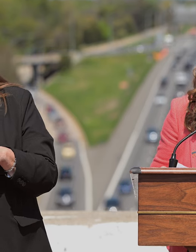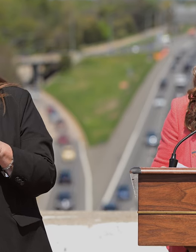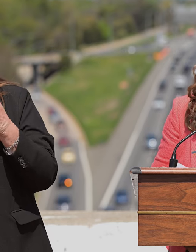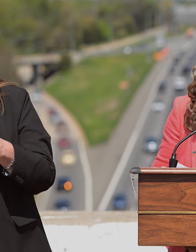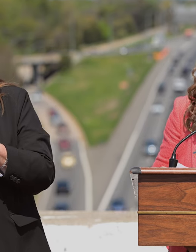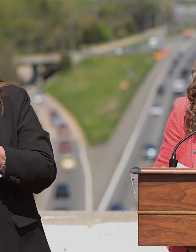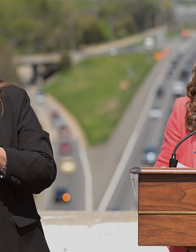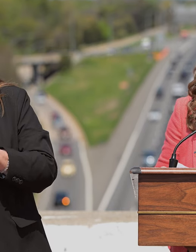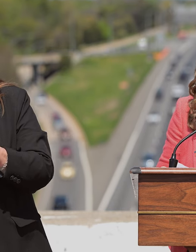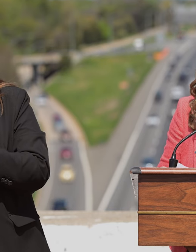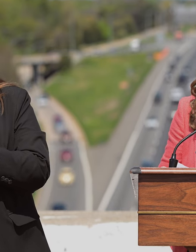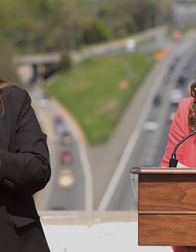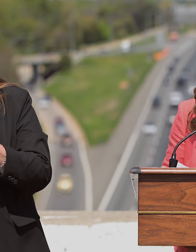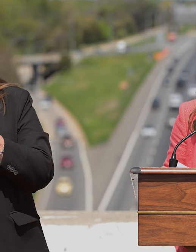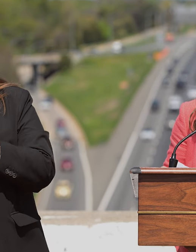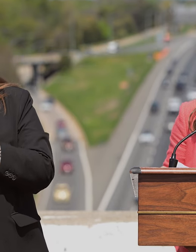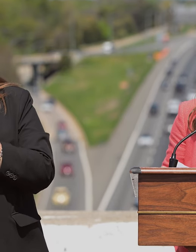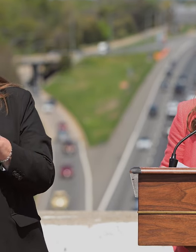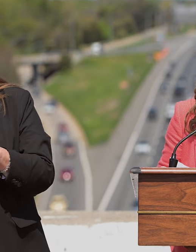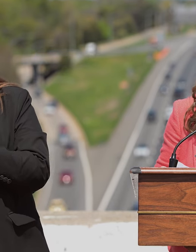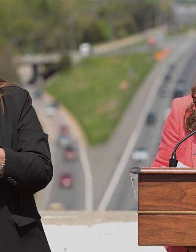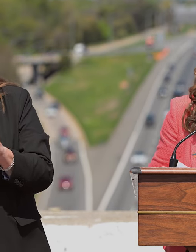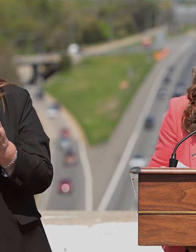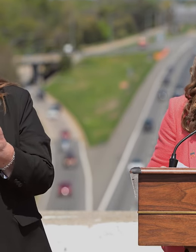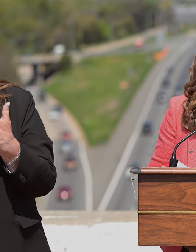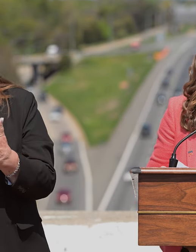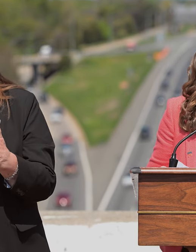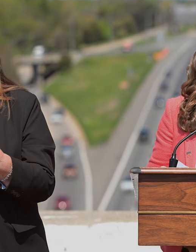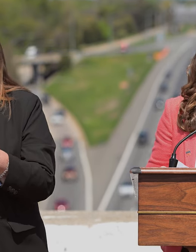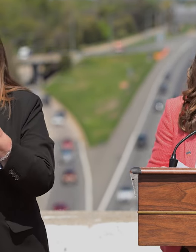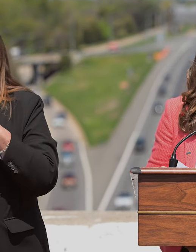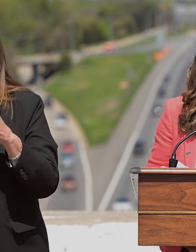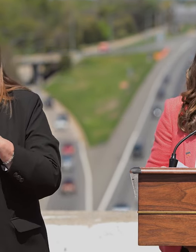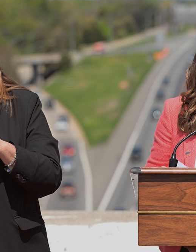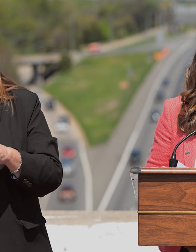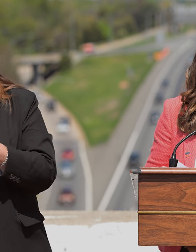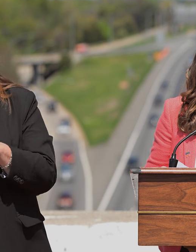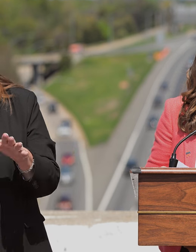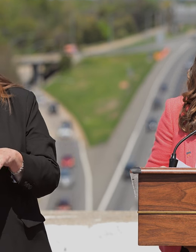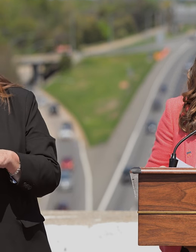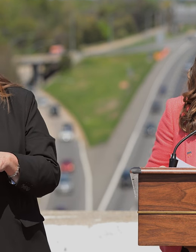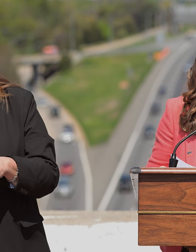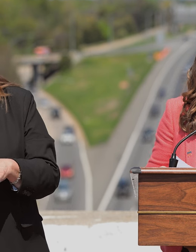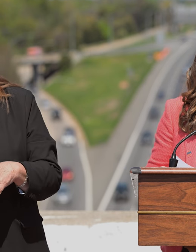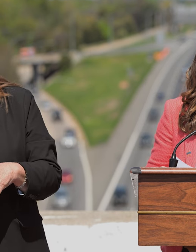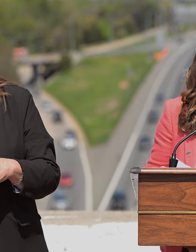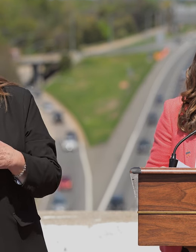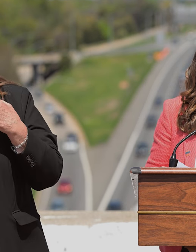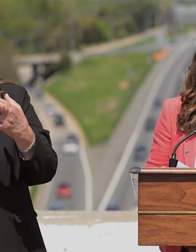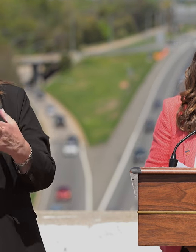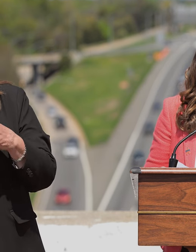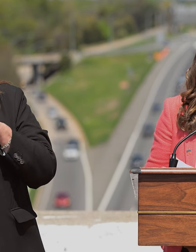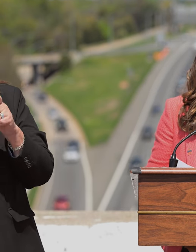Work Group. And I'd like to thank all the members of the work group who really contributed tremendously to the recommendations and what's already been